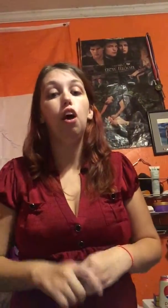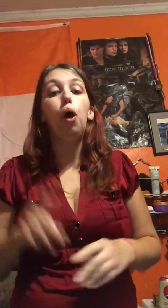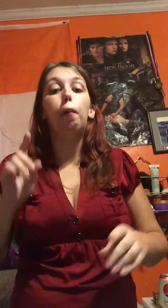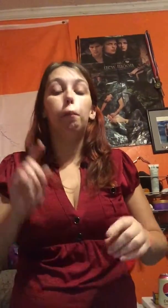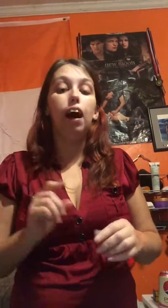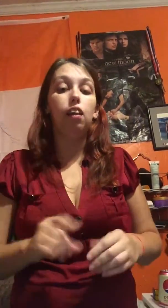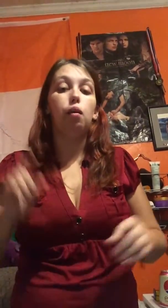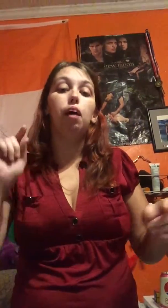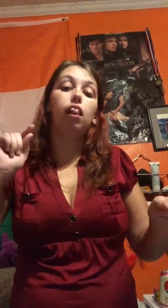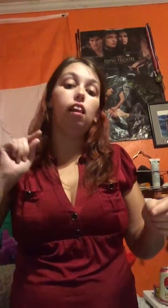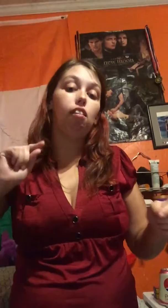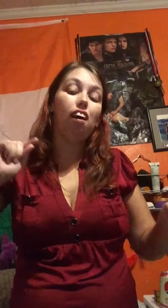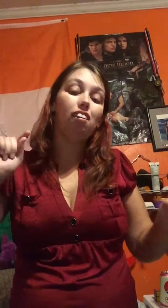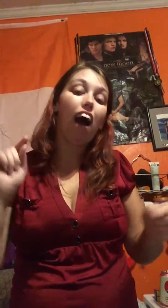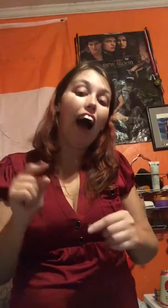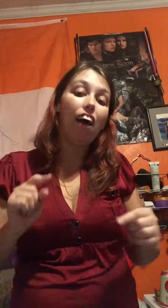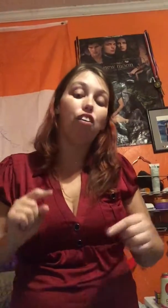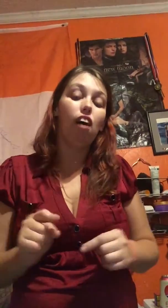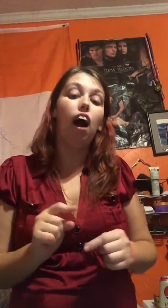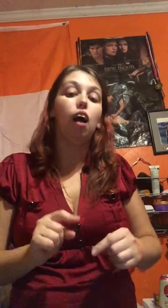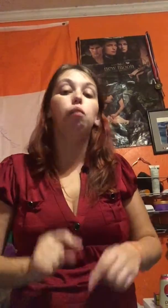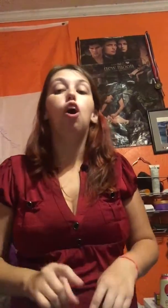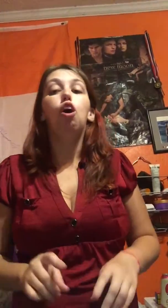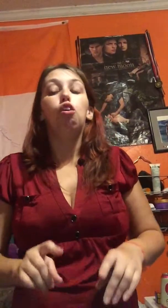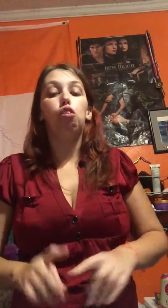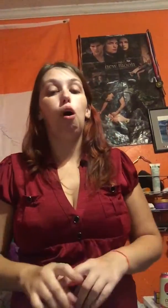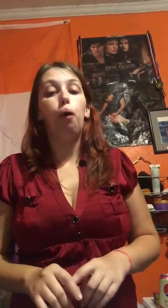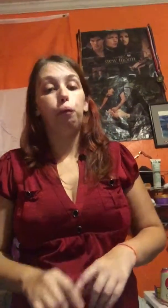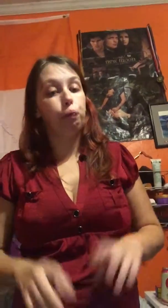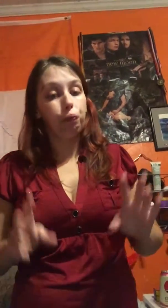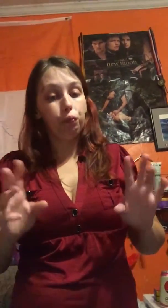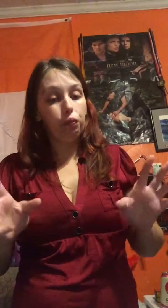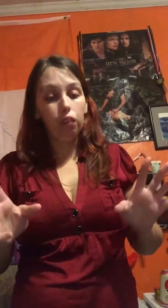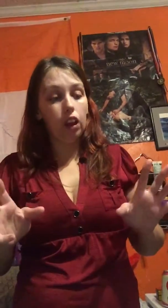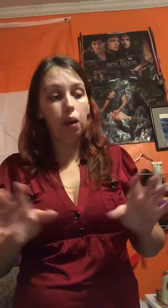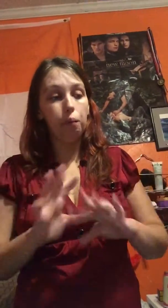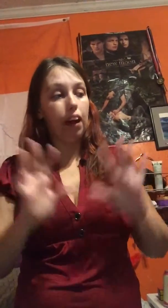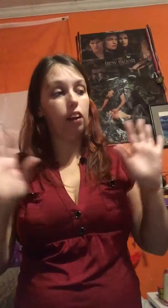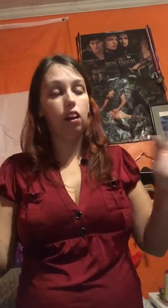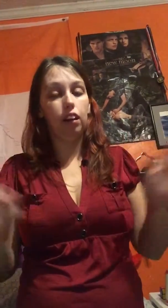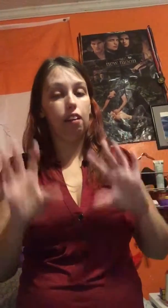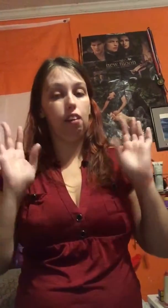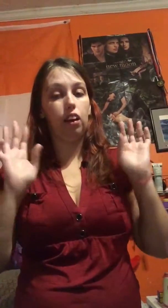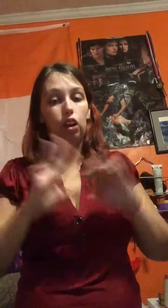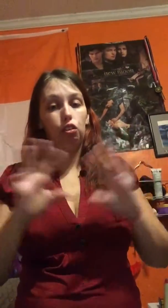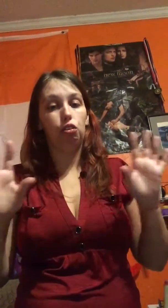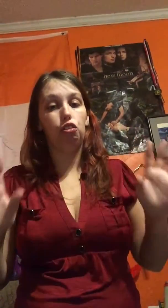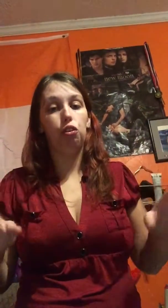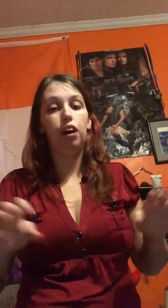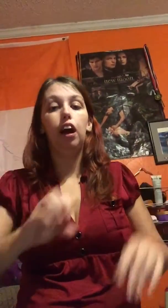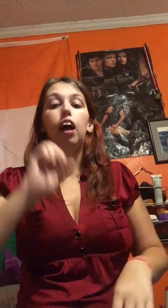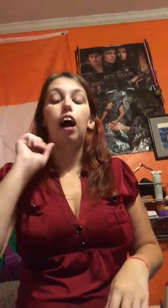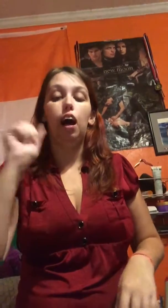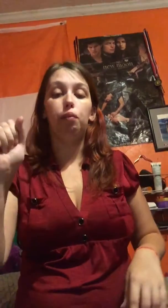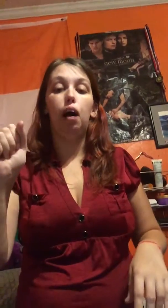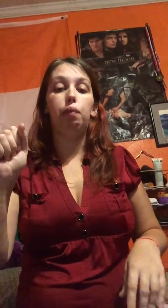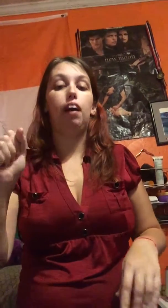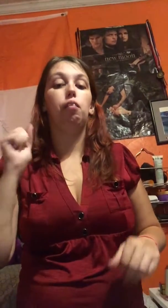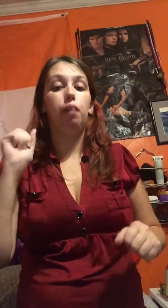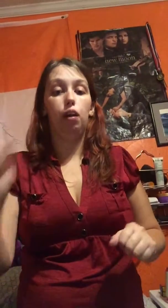by them this entire time. So, but like I said, long story short, I'm now back at my